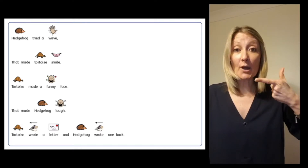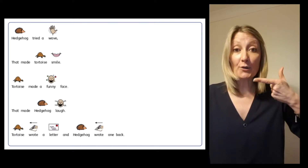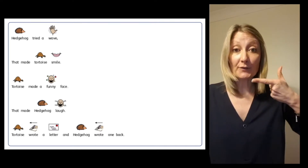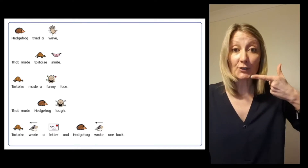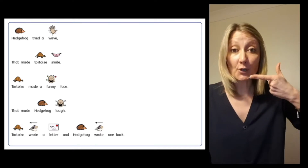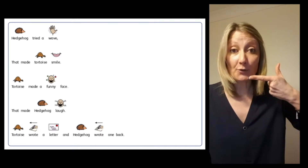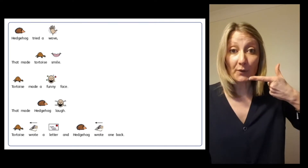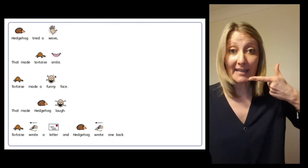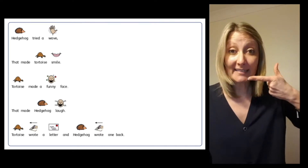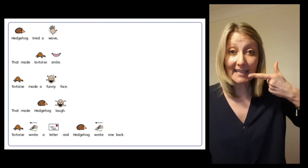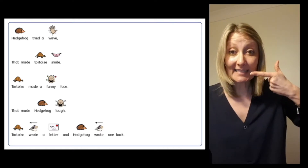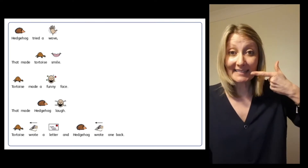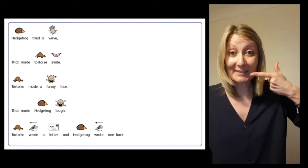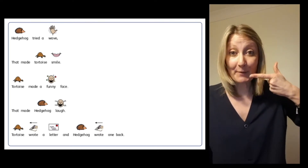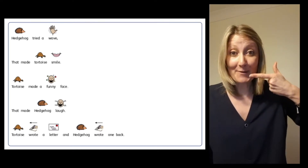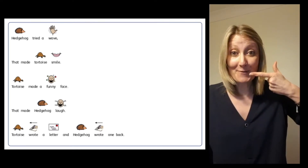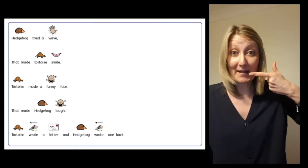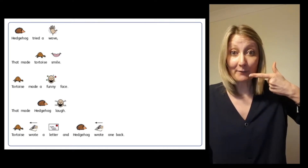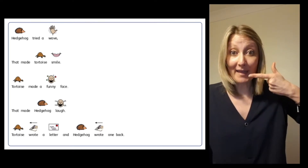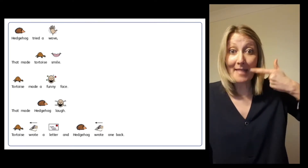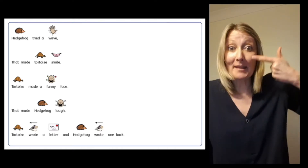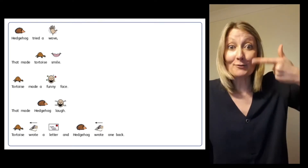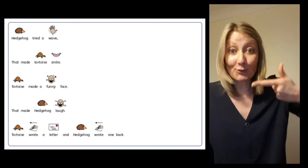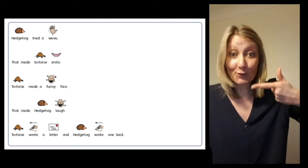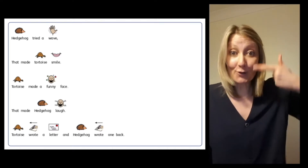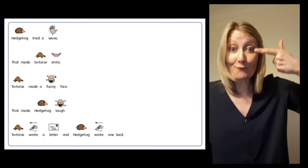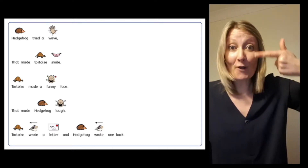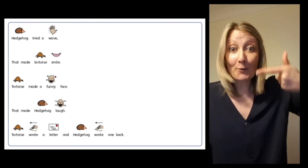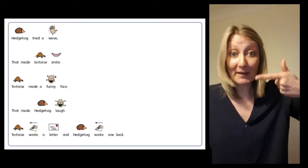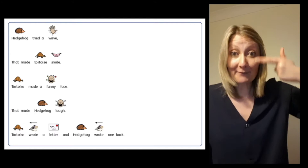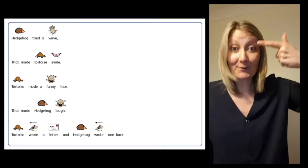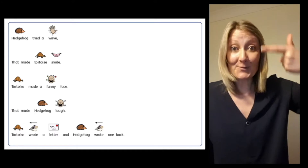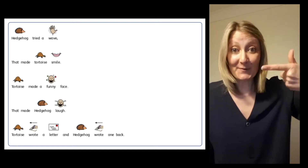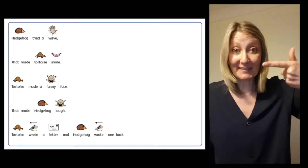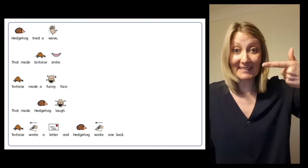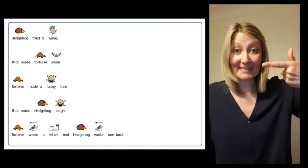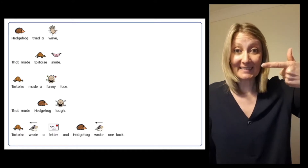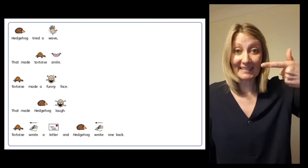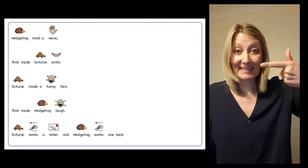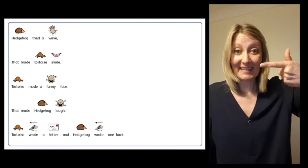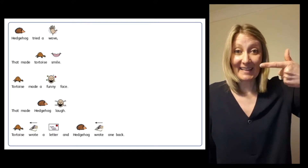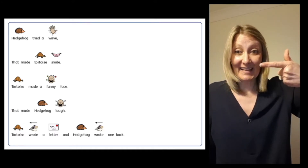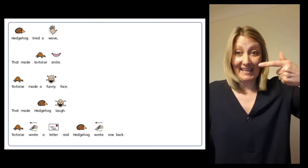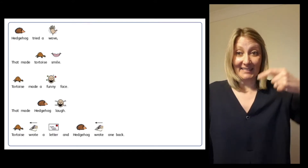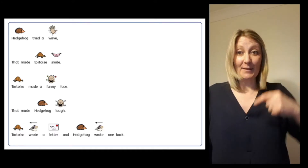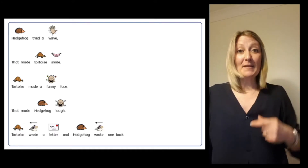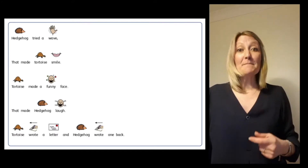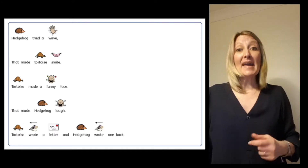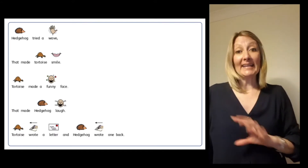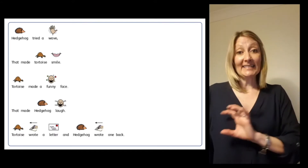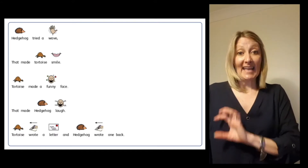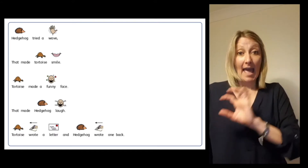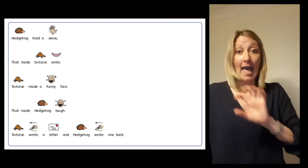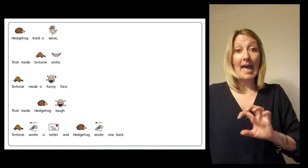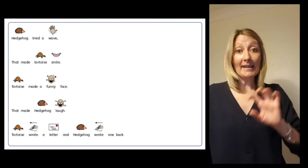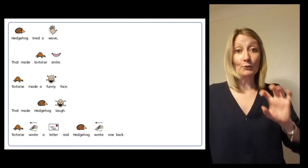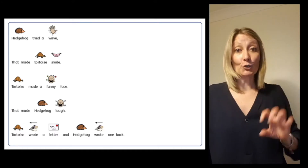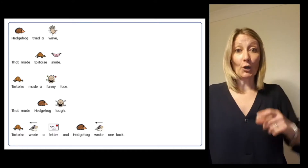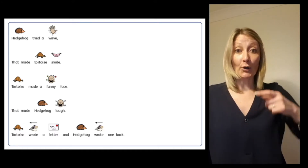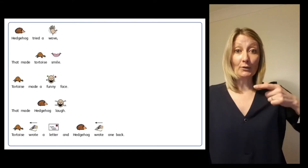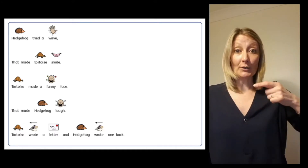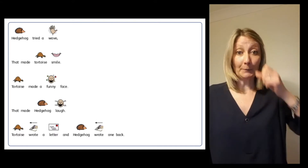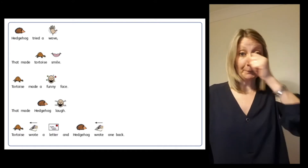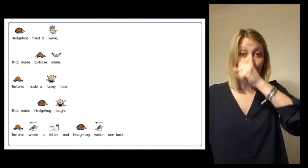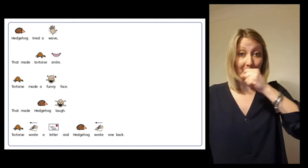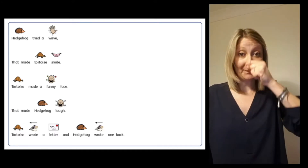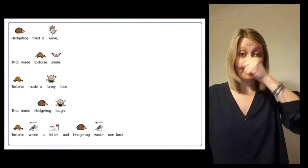it over so your index hand is by your mouth. And then you're just going to roll it forwards. So it made